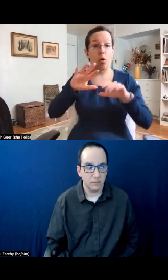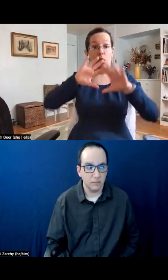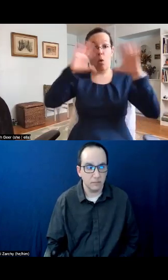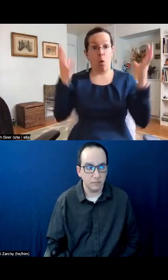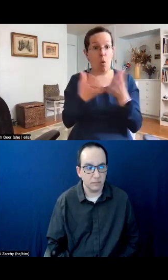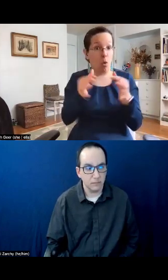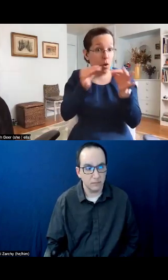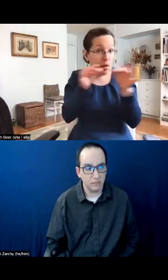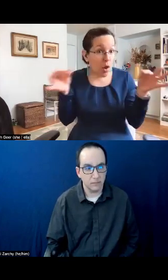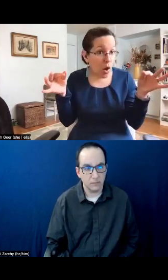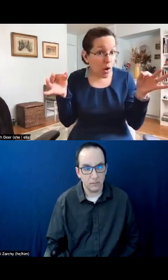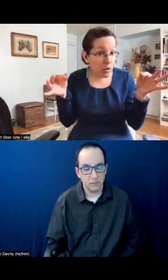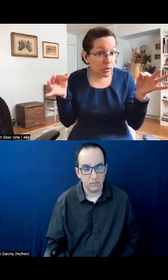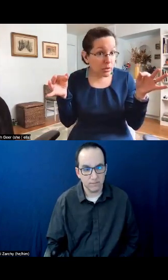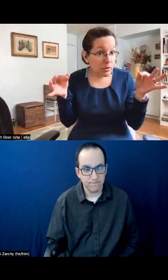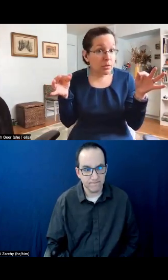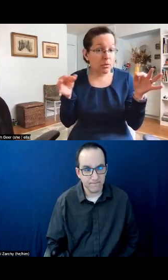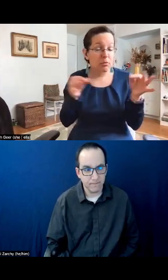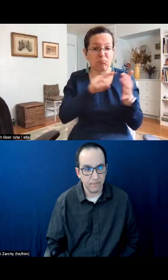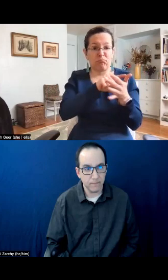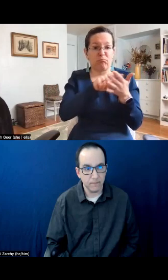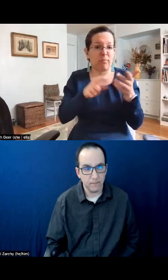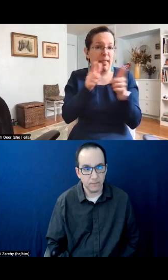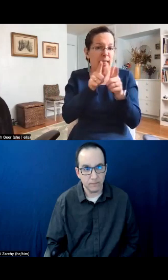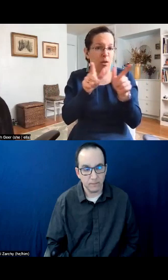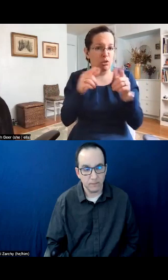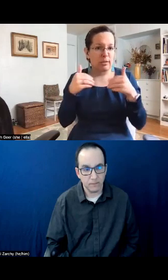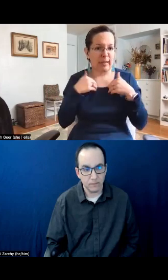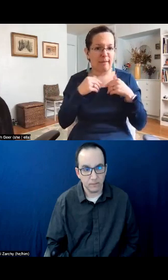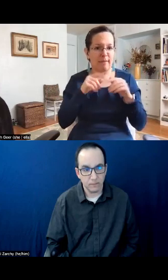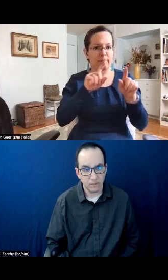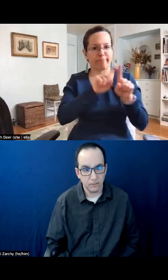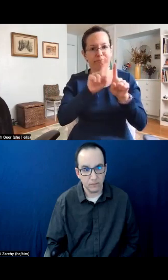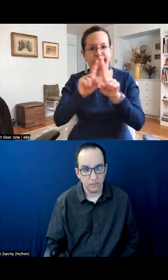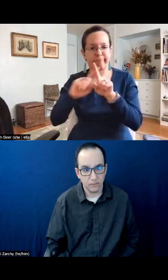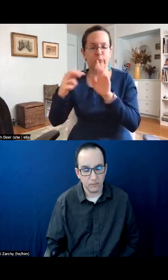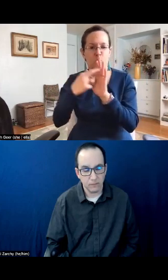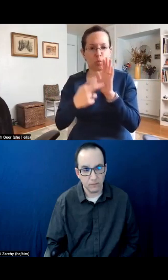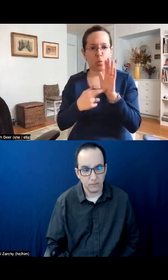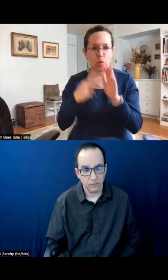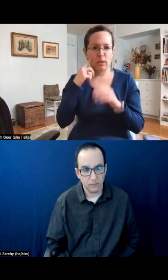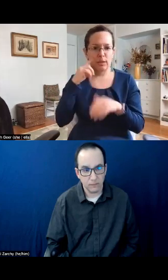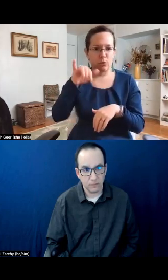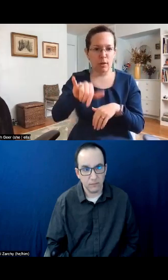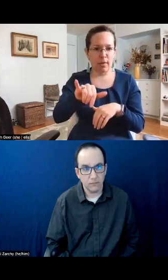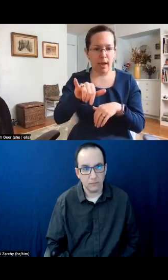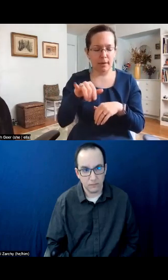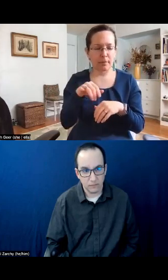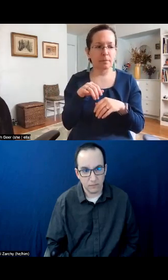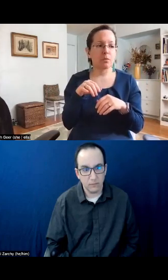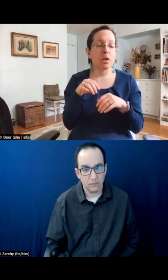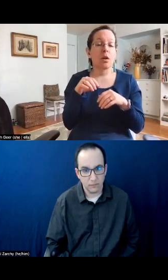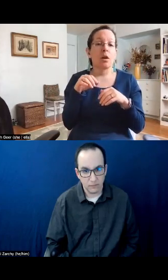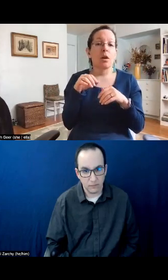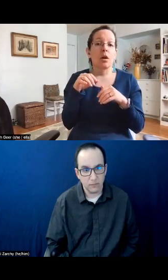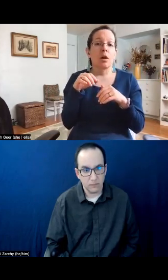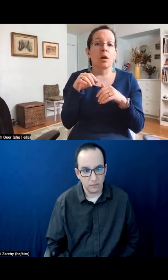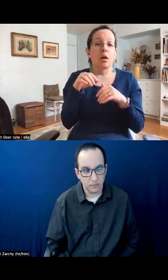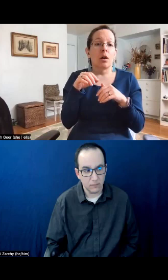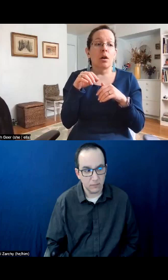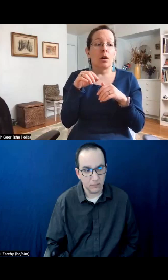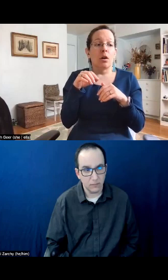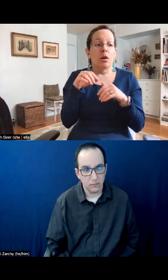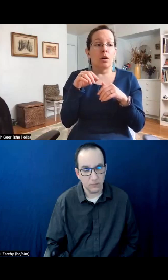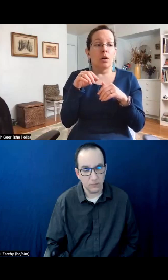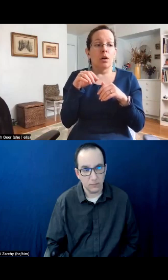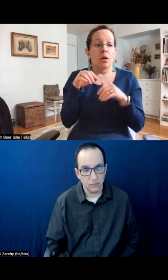And in adding the negation, does it affect only the verb, or does the entire clause then get negated by its